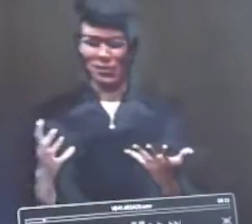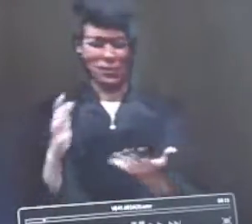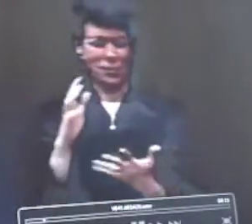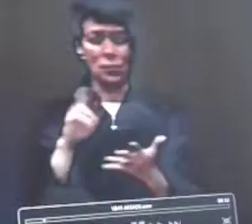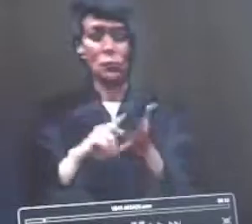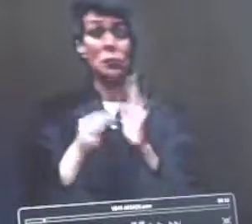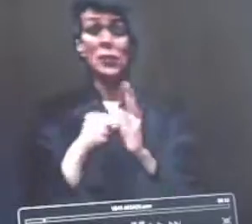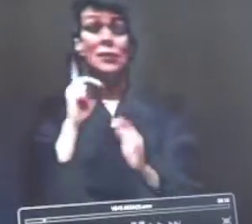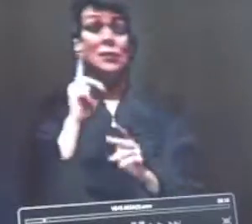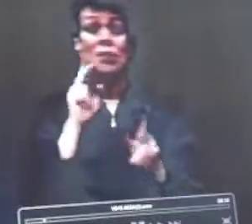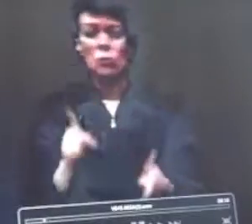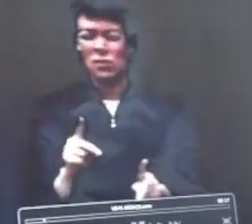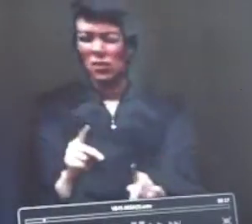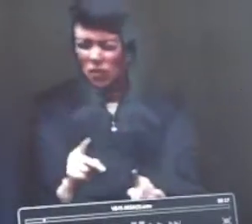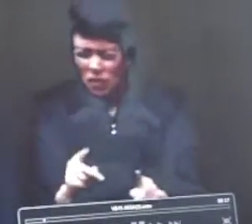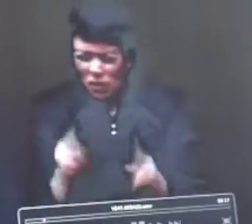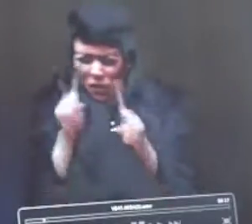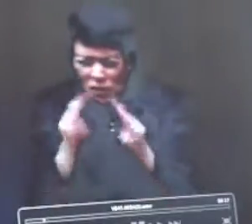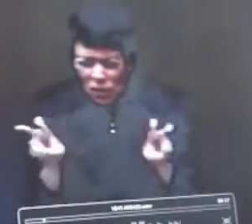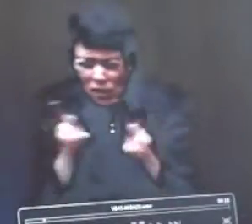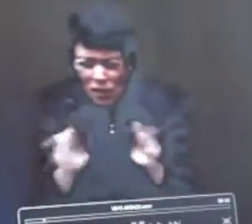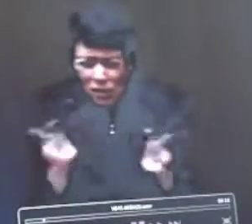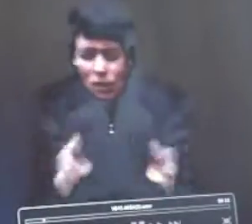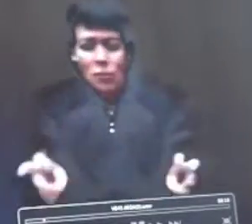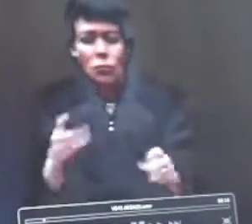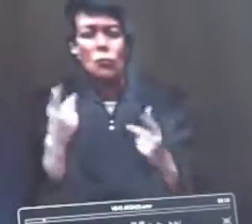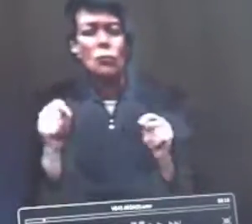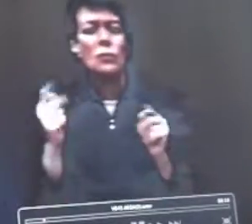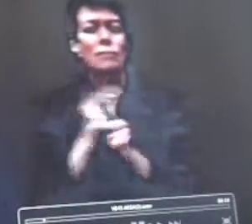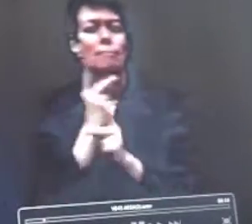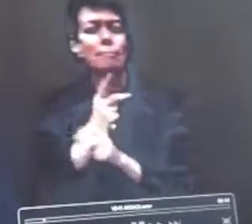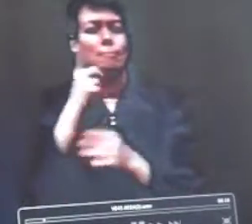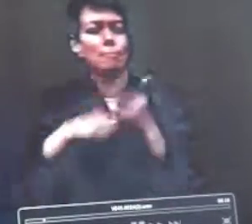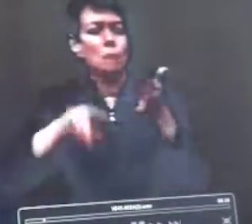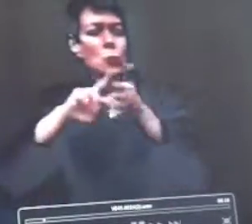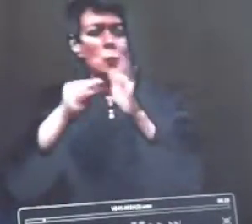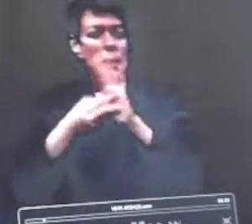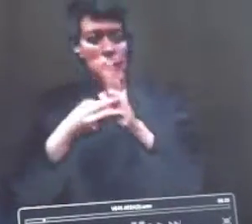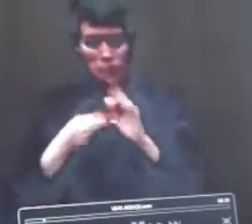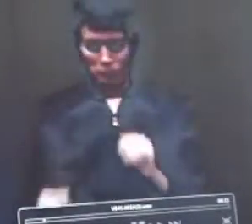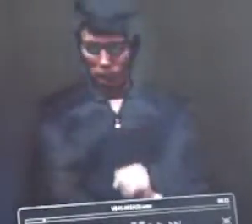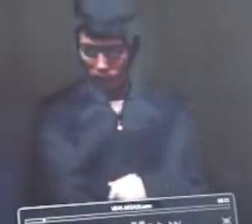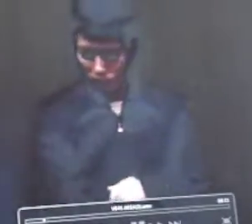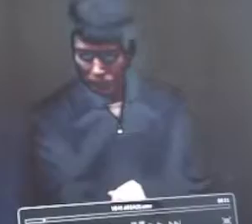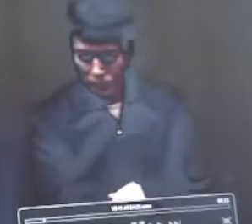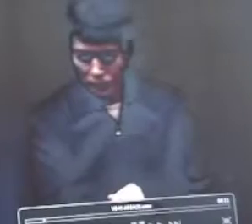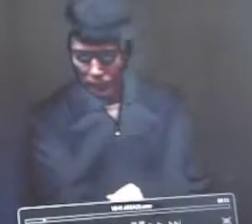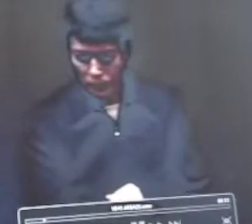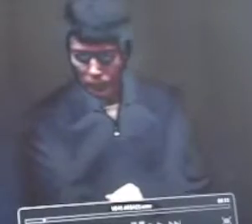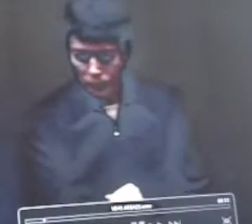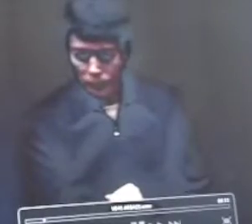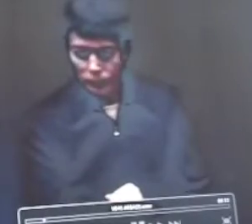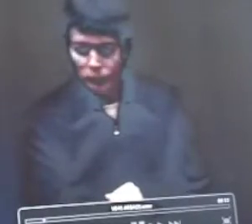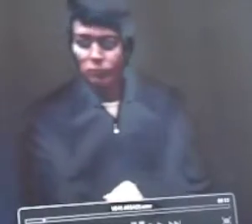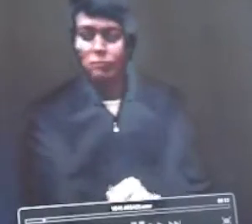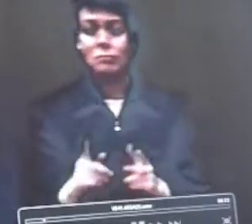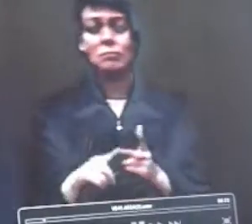like contact sign, which means the deaf person had to try and figure out what the interpreter meant.